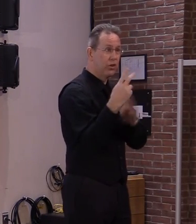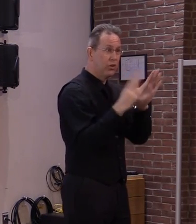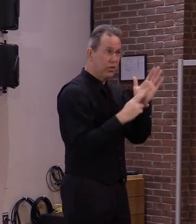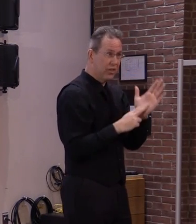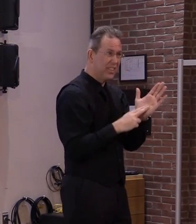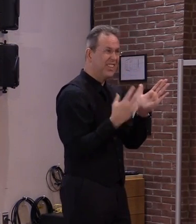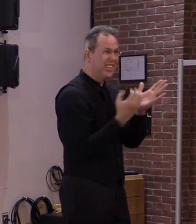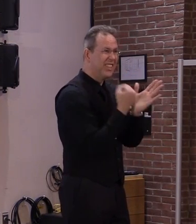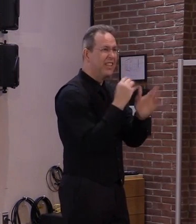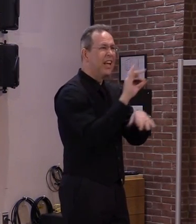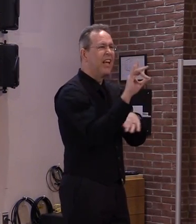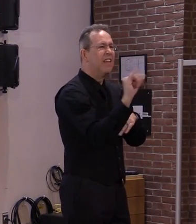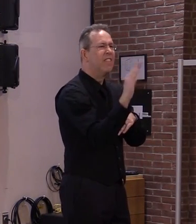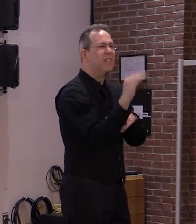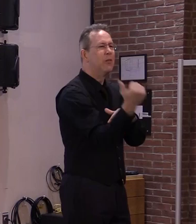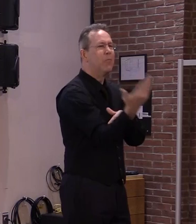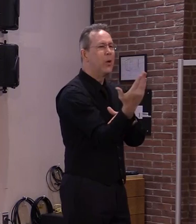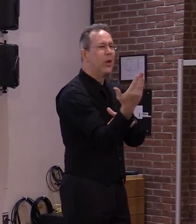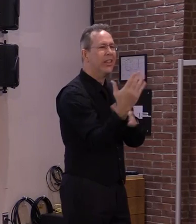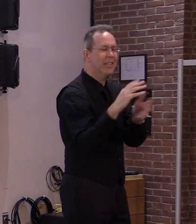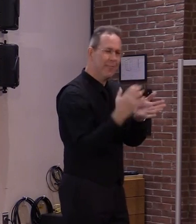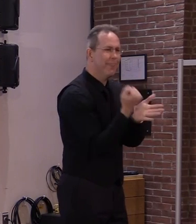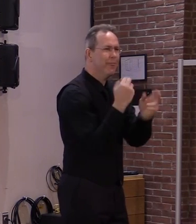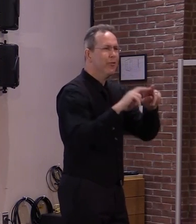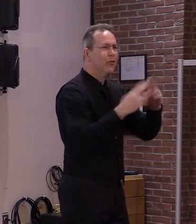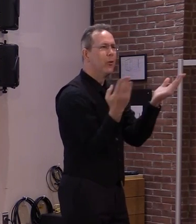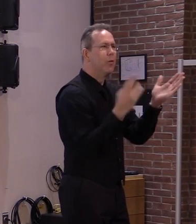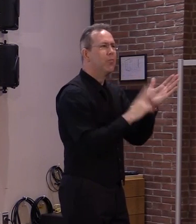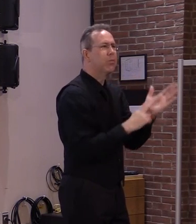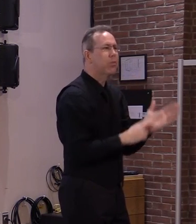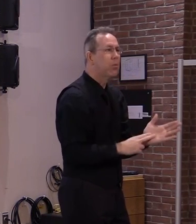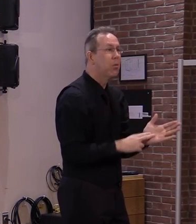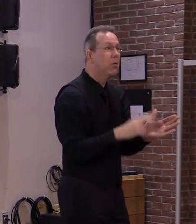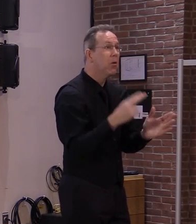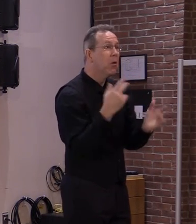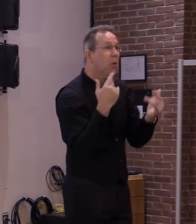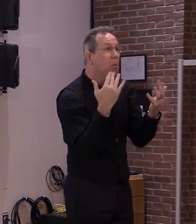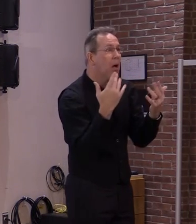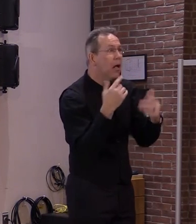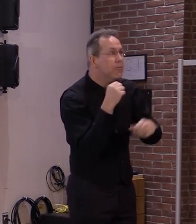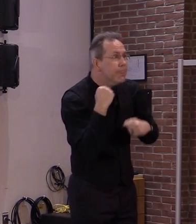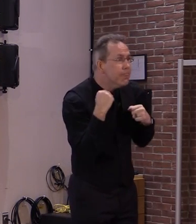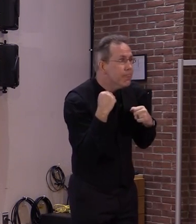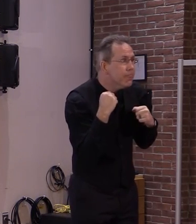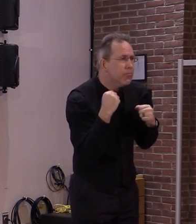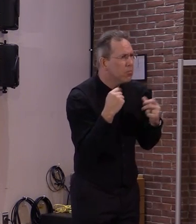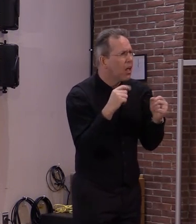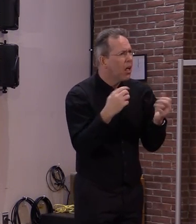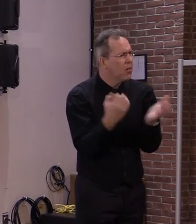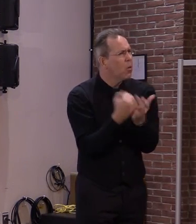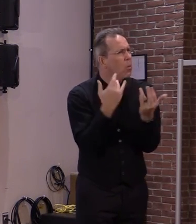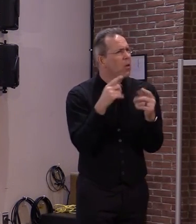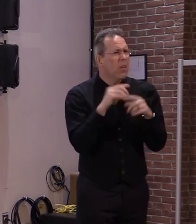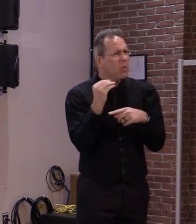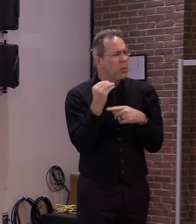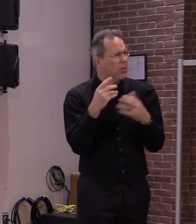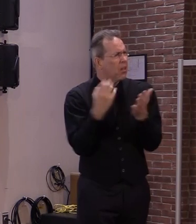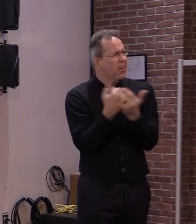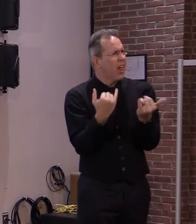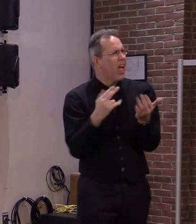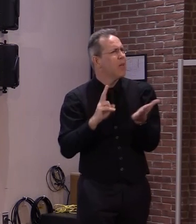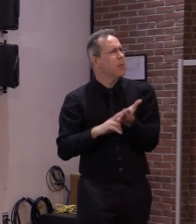healthvermont.gov/myvaccine and set up an account ahead of time so that you'll be prepared to make an appointment on Monday once